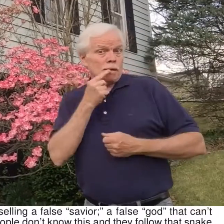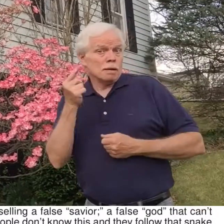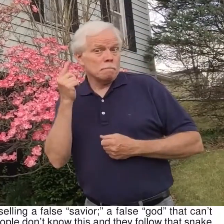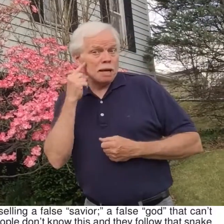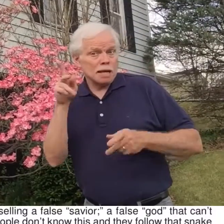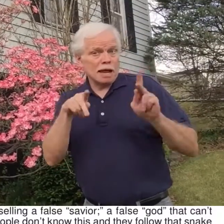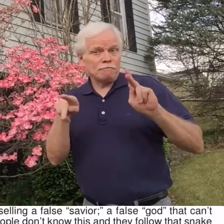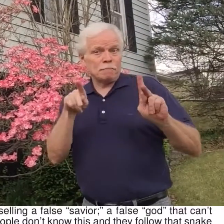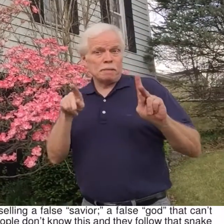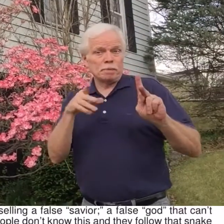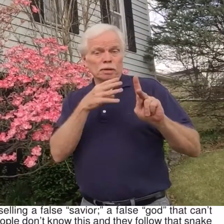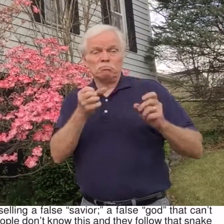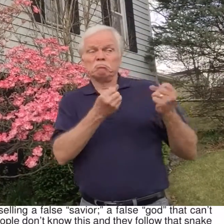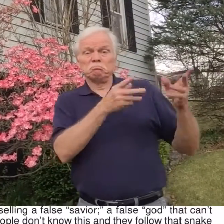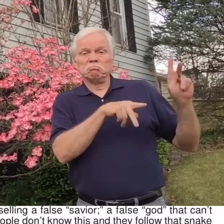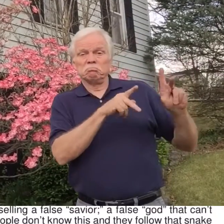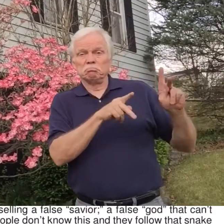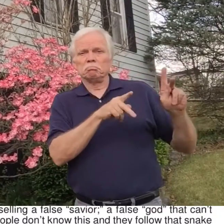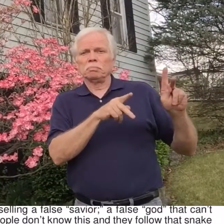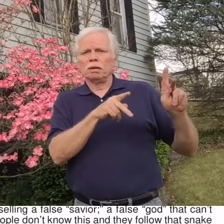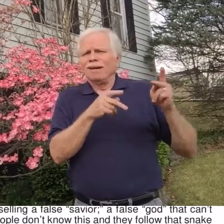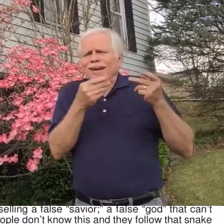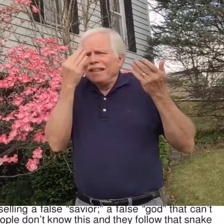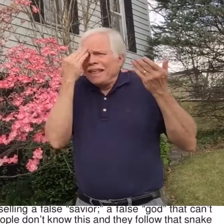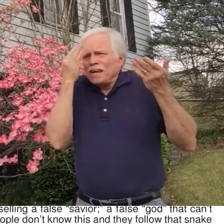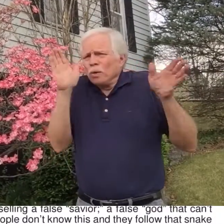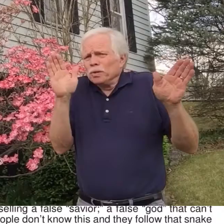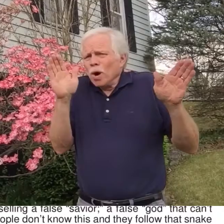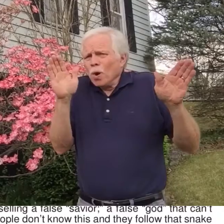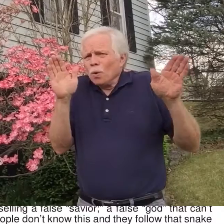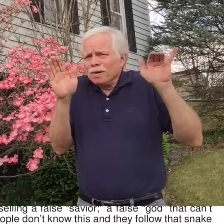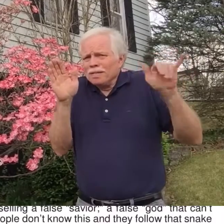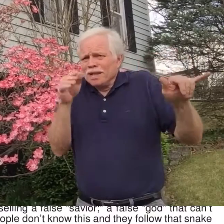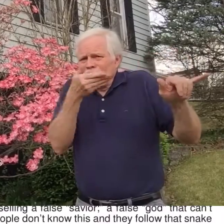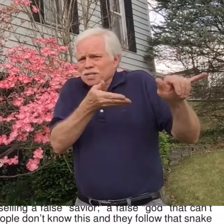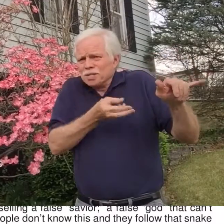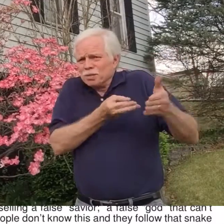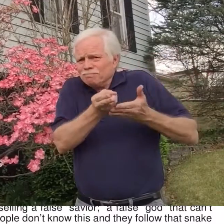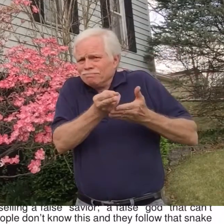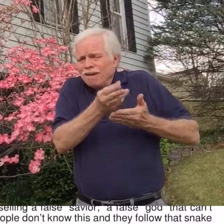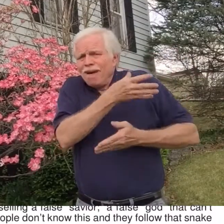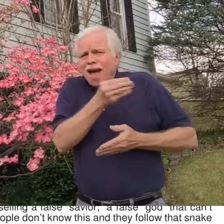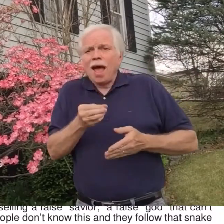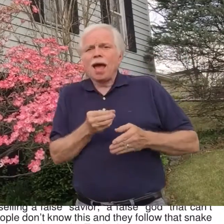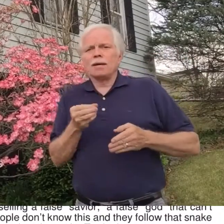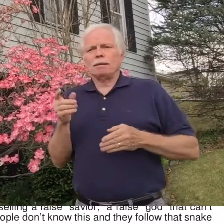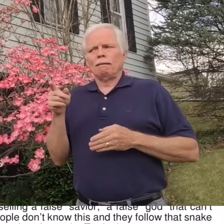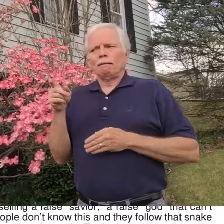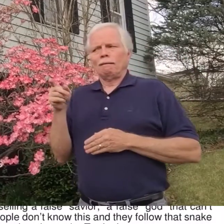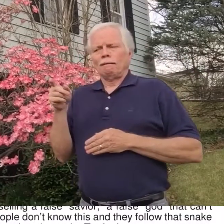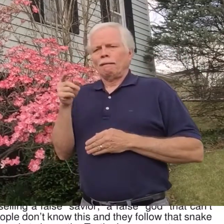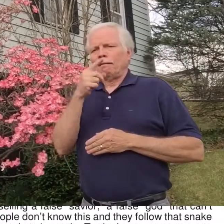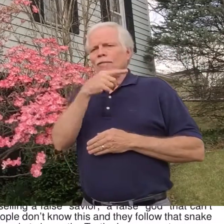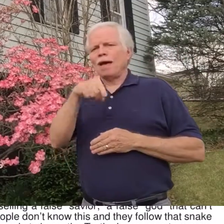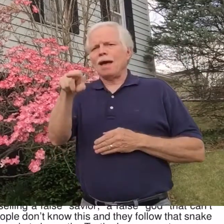Many deaf people, they don't know this and they